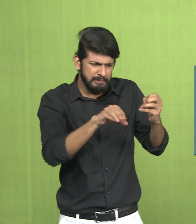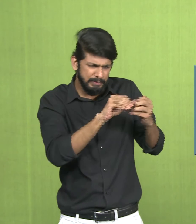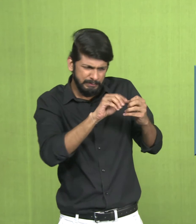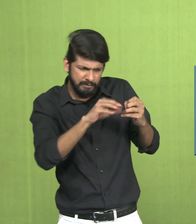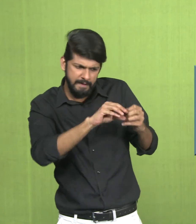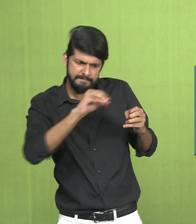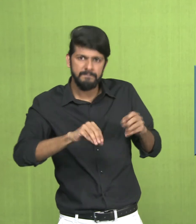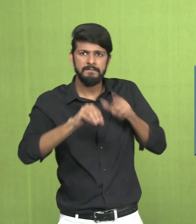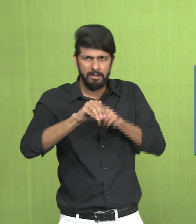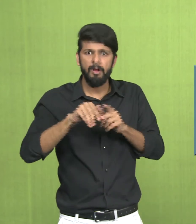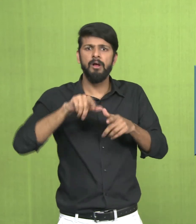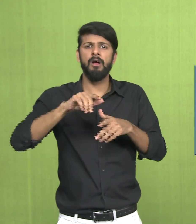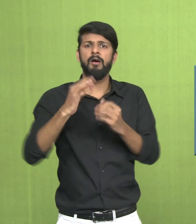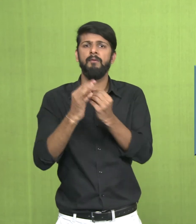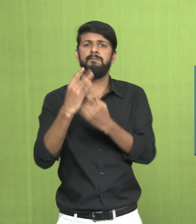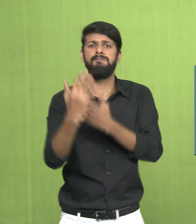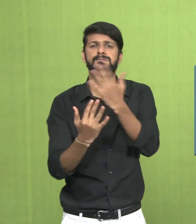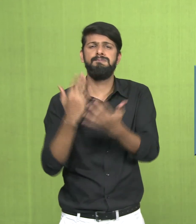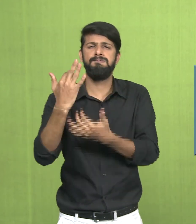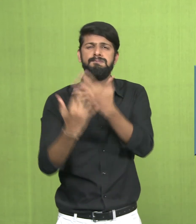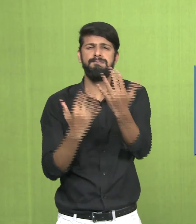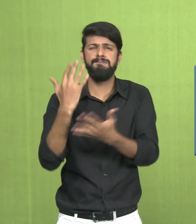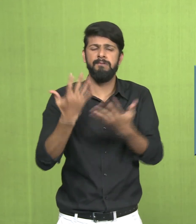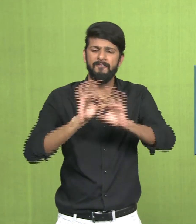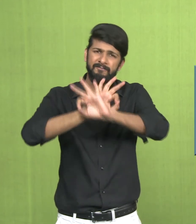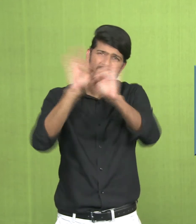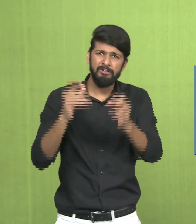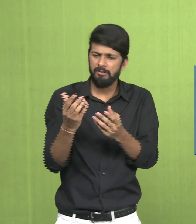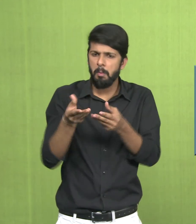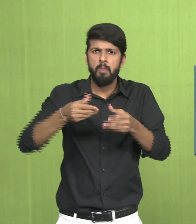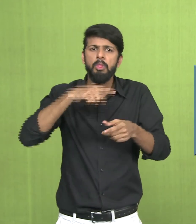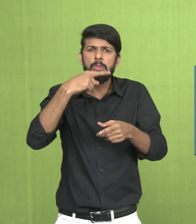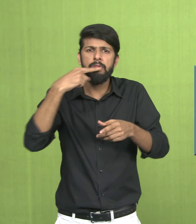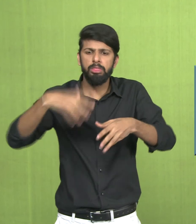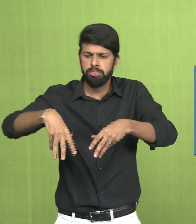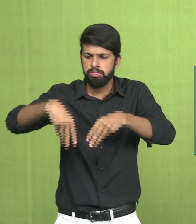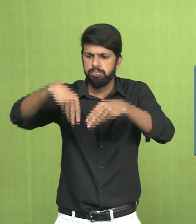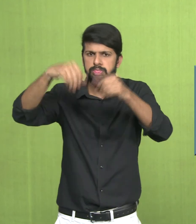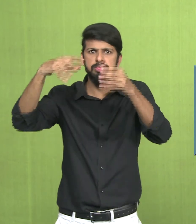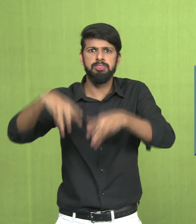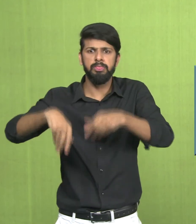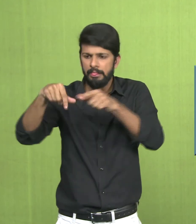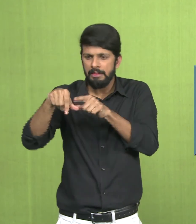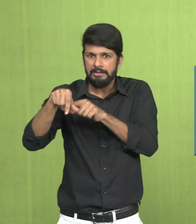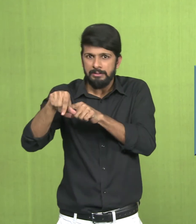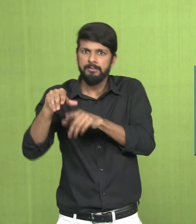Metal is extracted from natural resources in an ore format, and after that it goes through a lot of cleansing